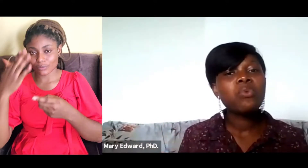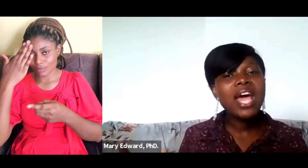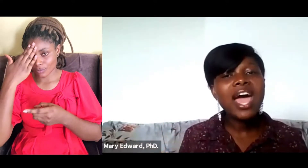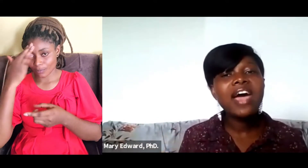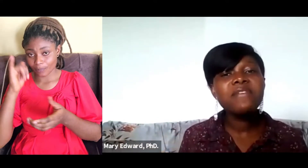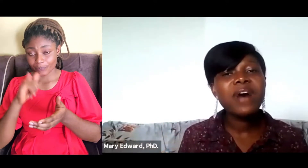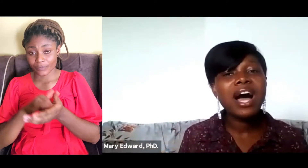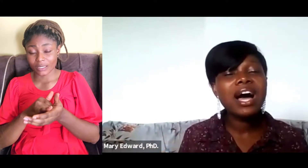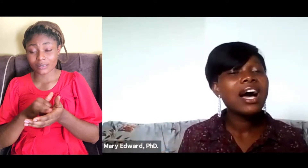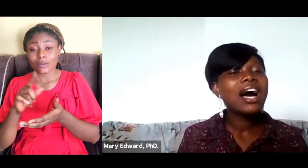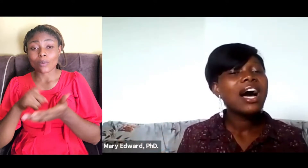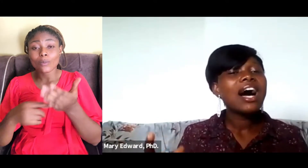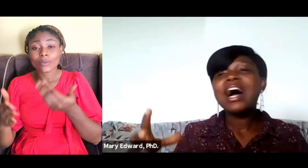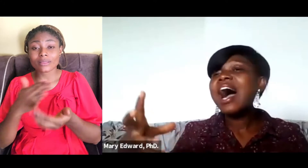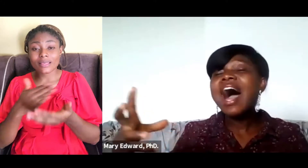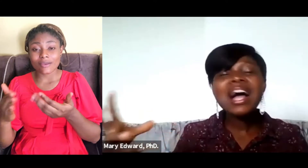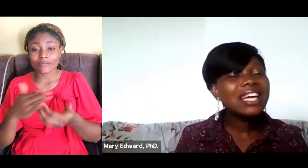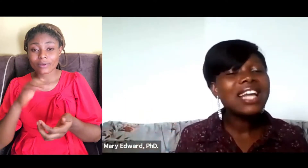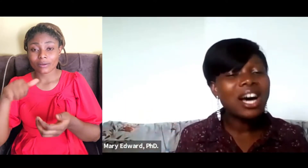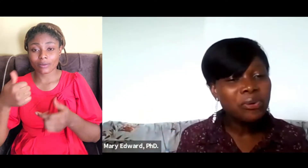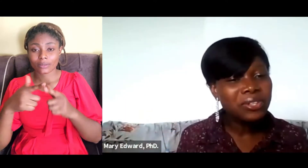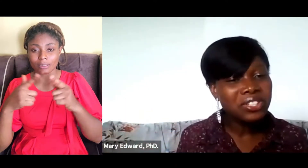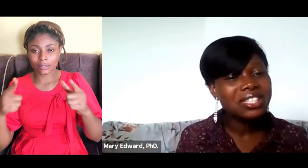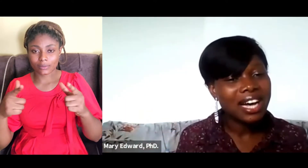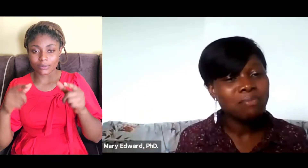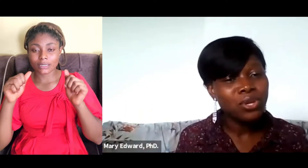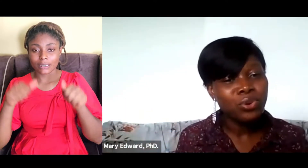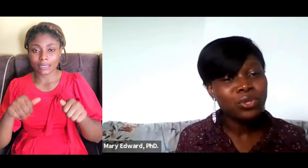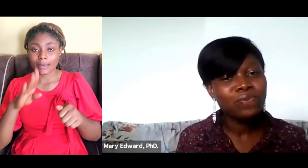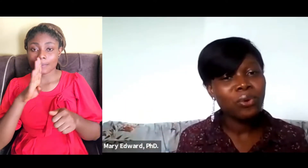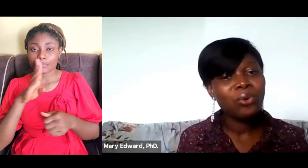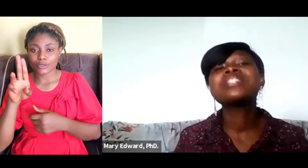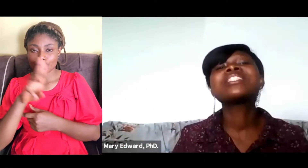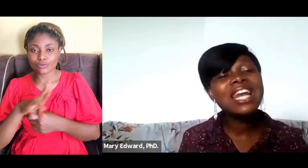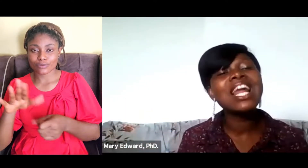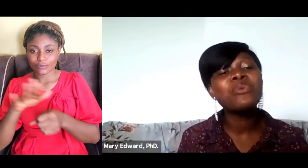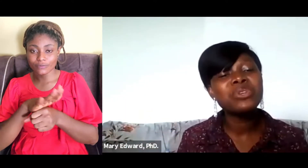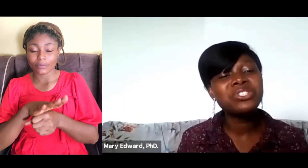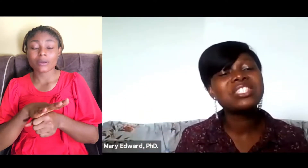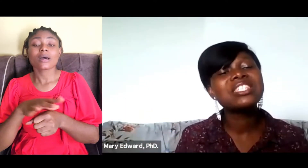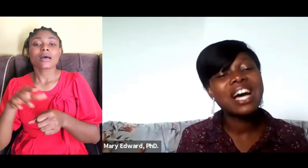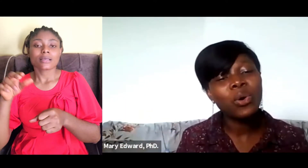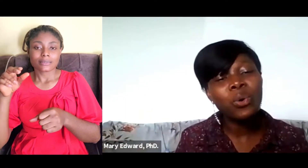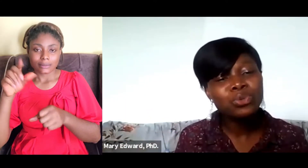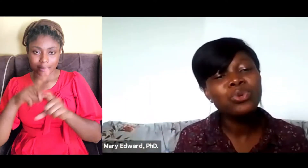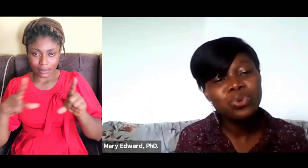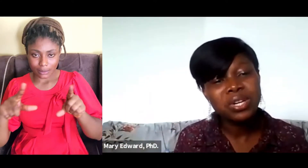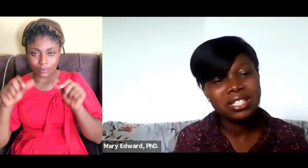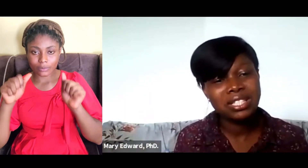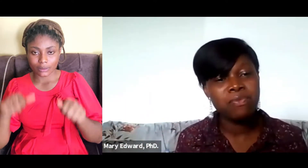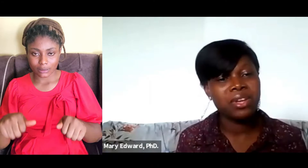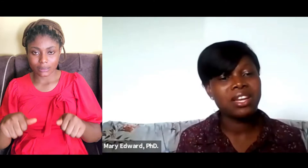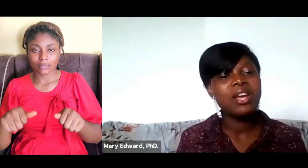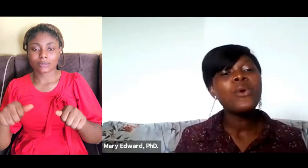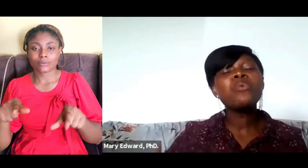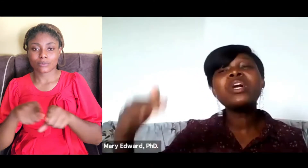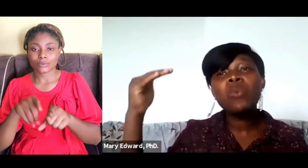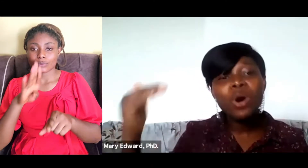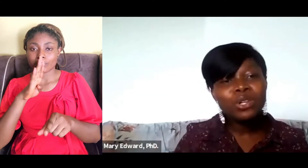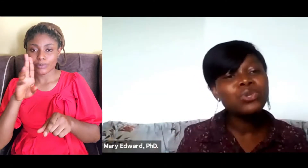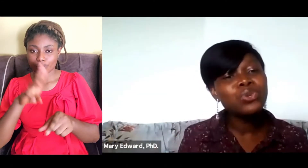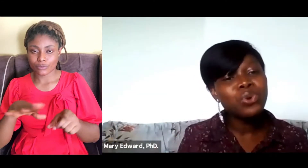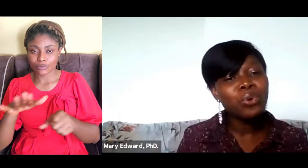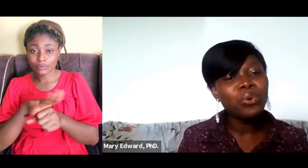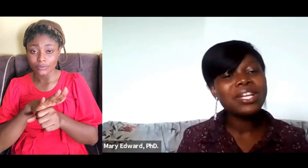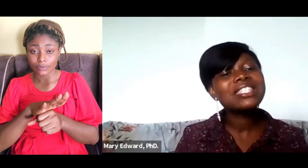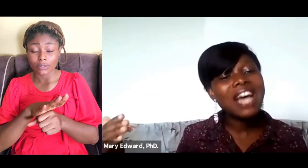that whatever other languages can be used for, sign languages can also do the same thing. We want